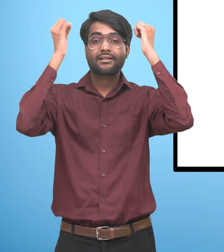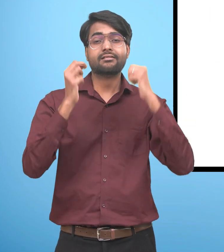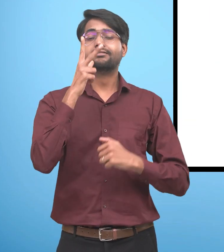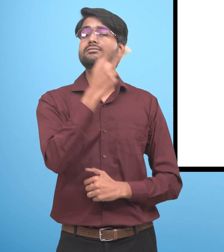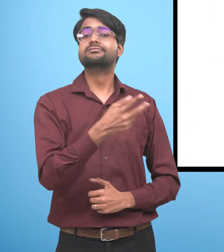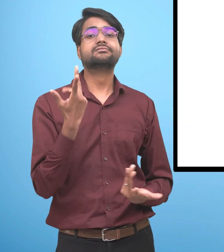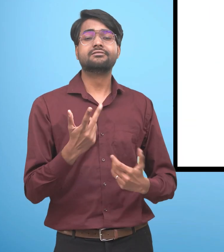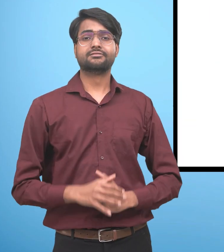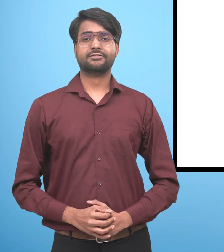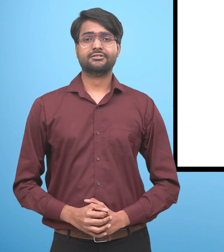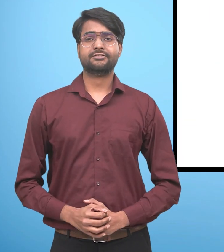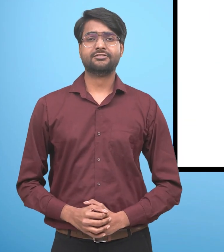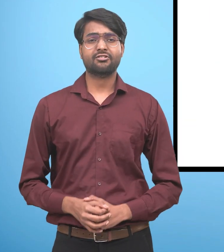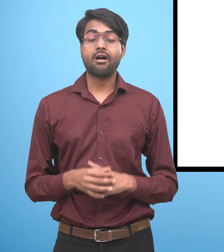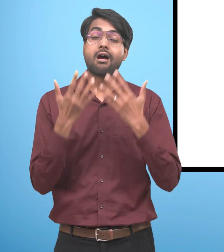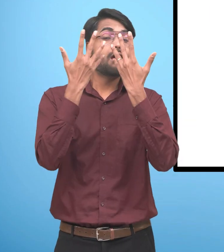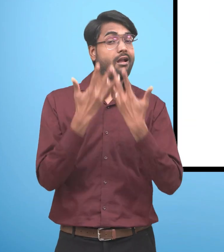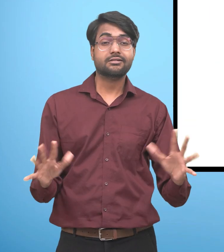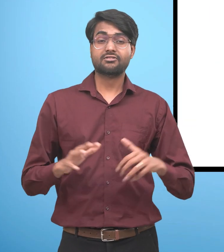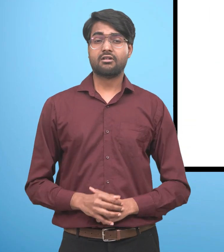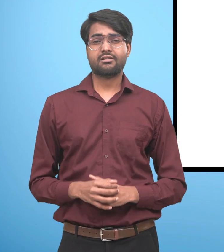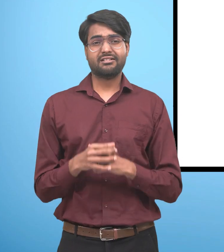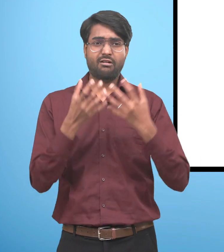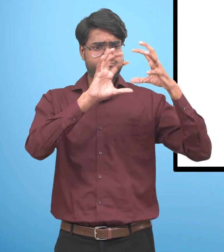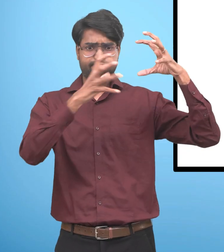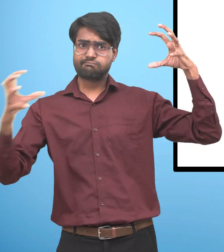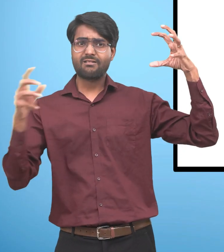How can we see planets which are not visible to the naked eye?